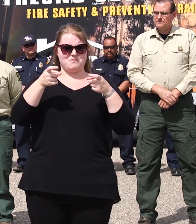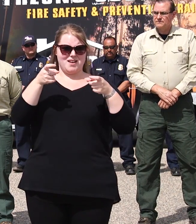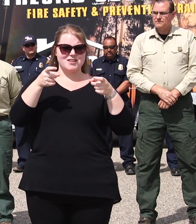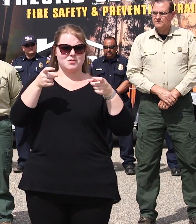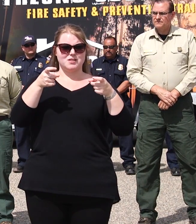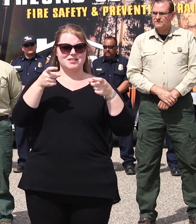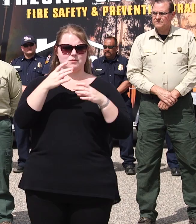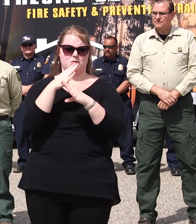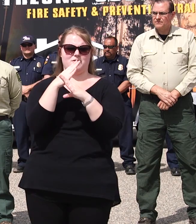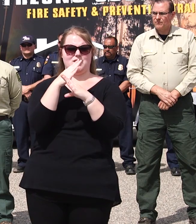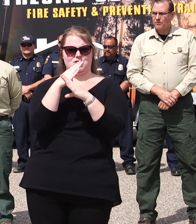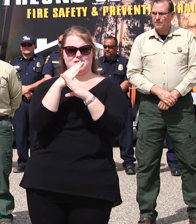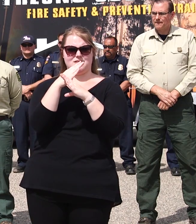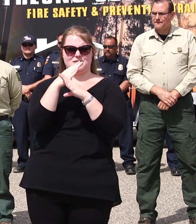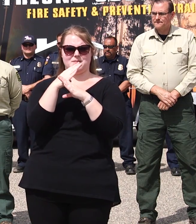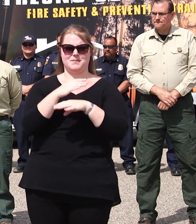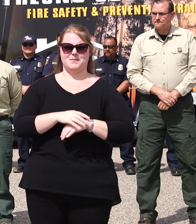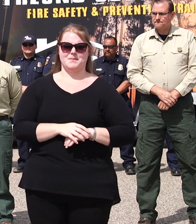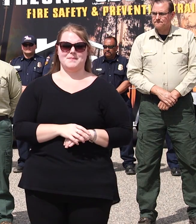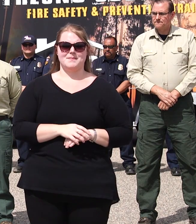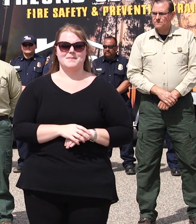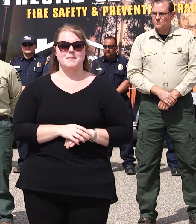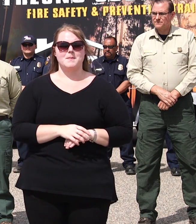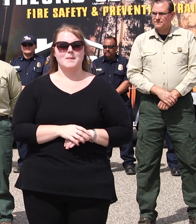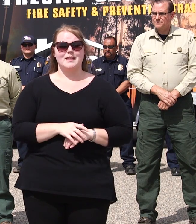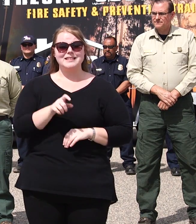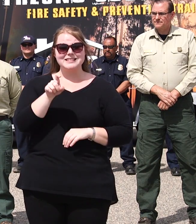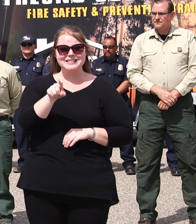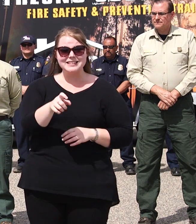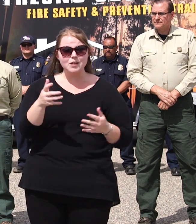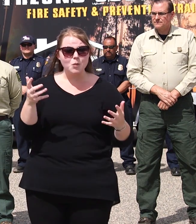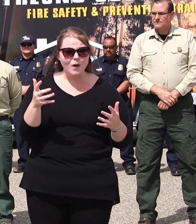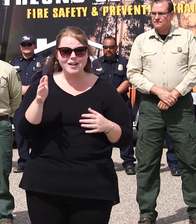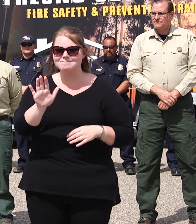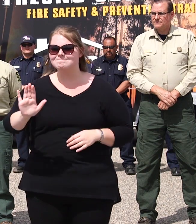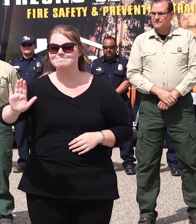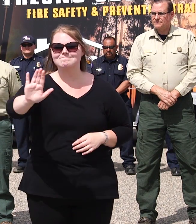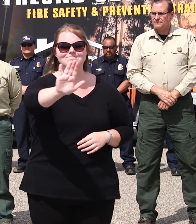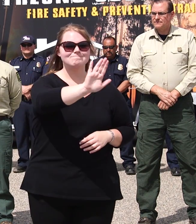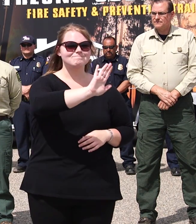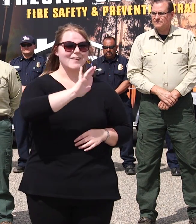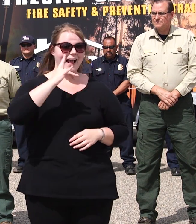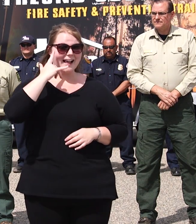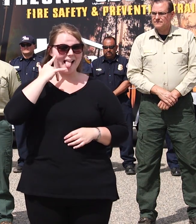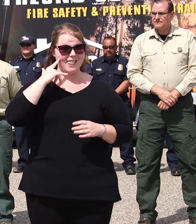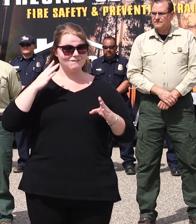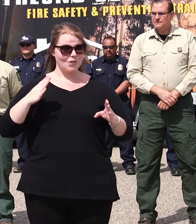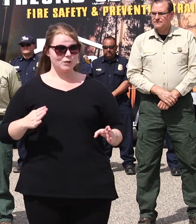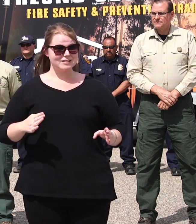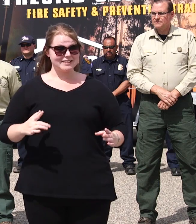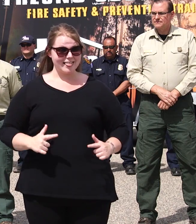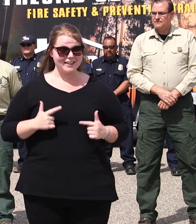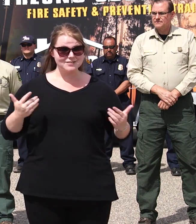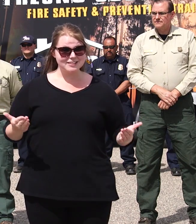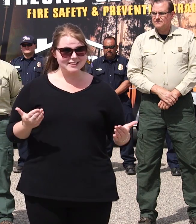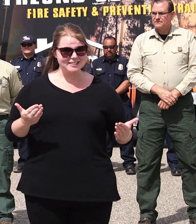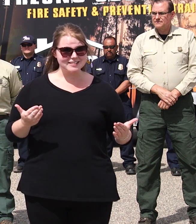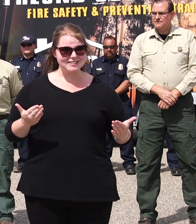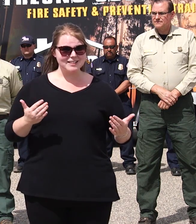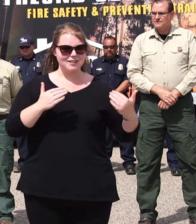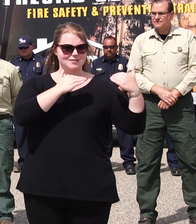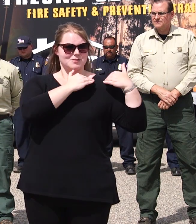prevention. What we need is for you as Californians to take on your part,